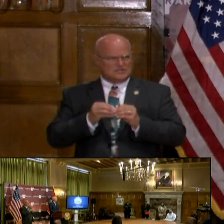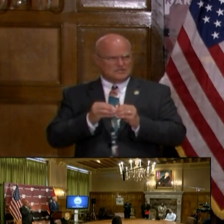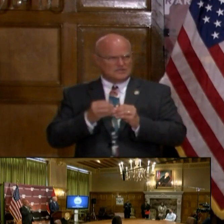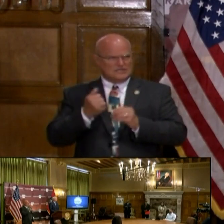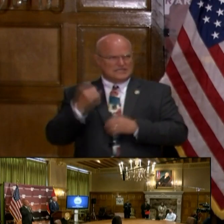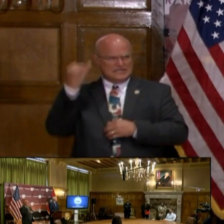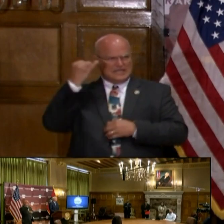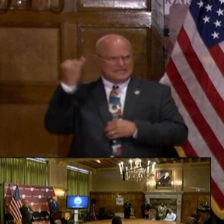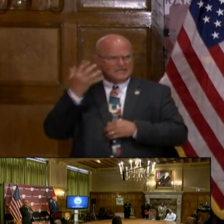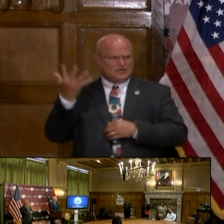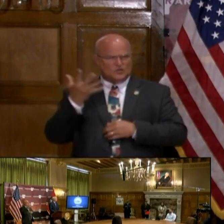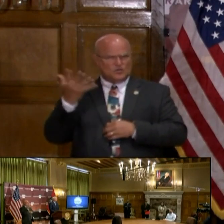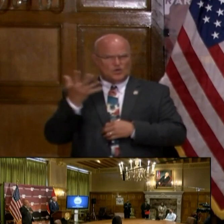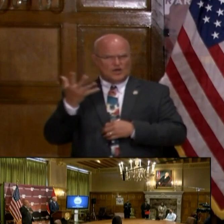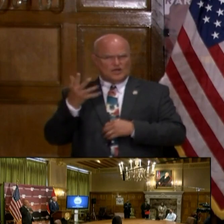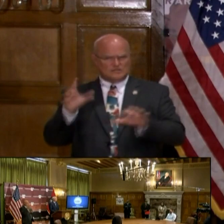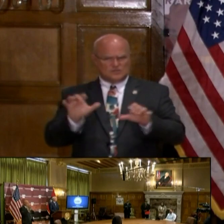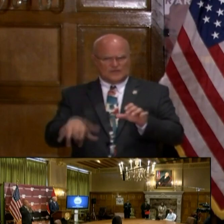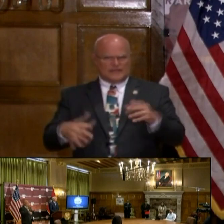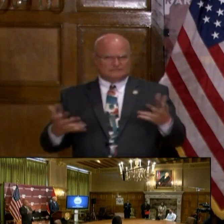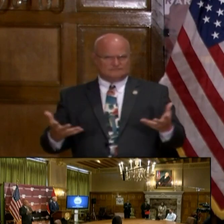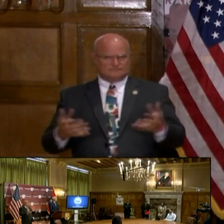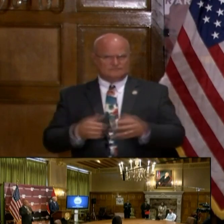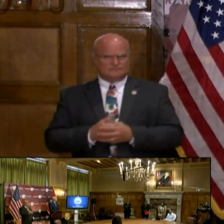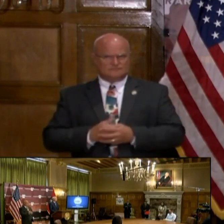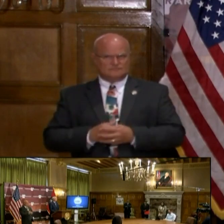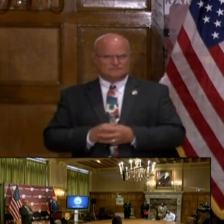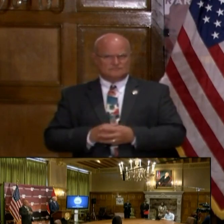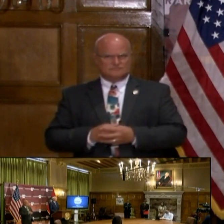any idea what's driving that?